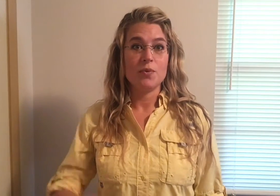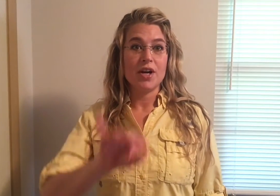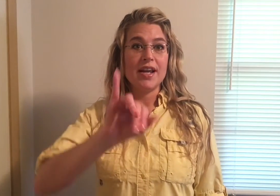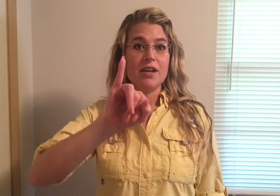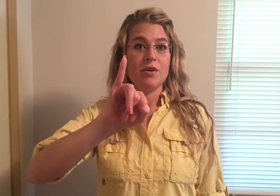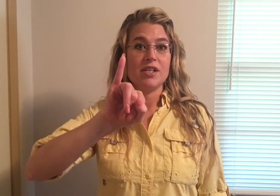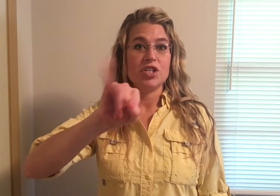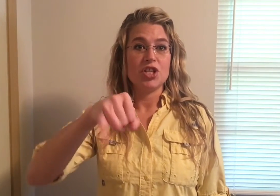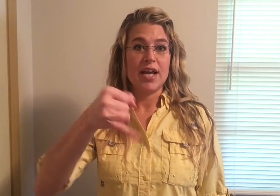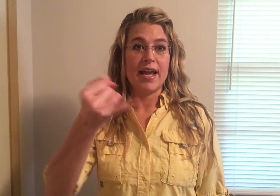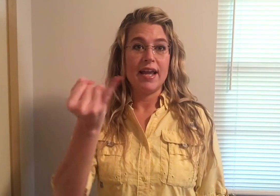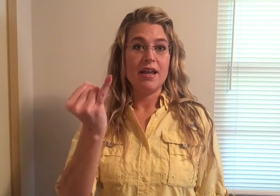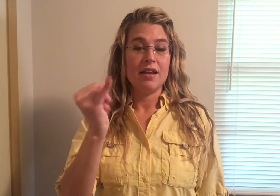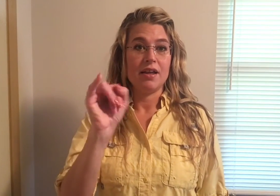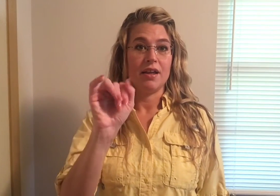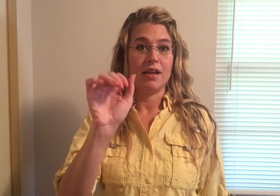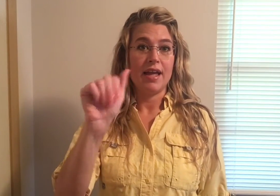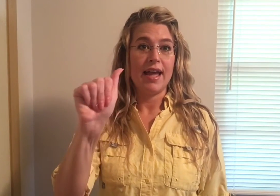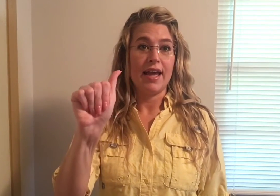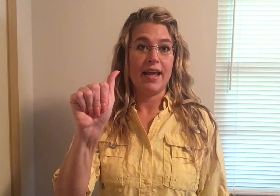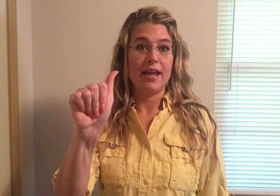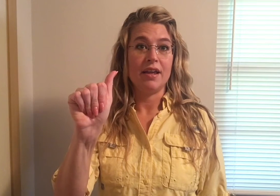January. J-A-N.